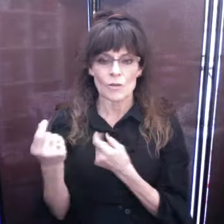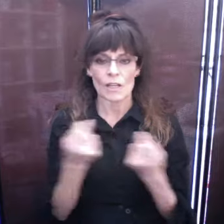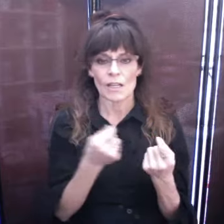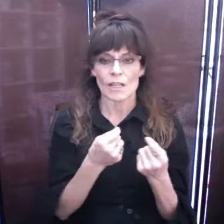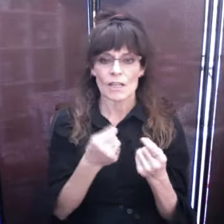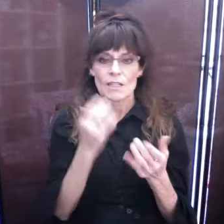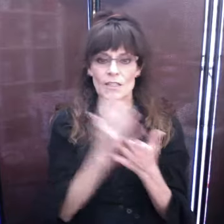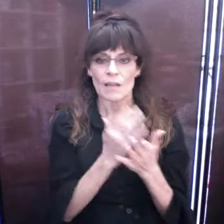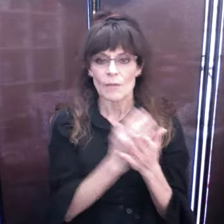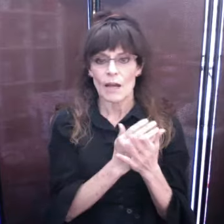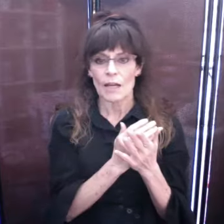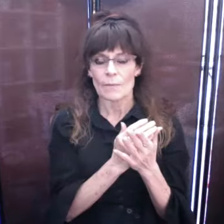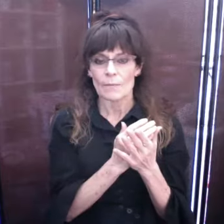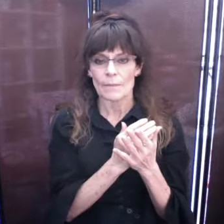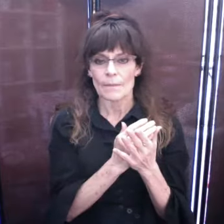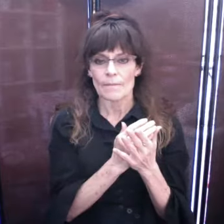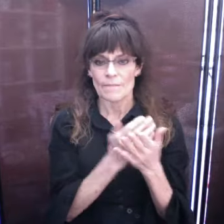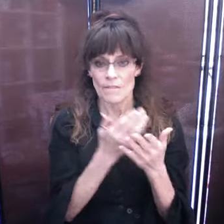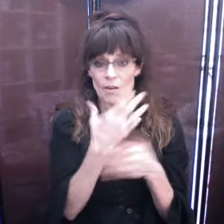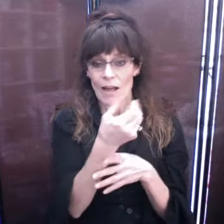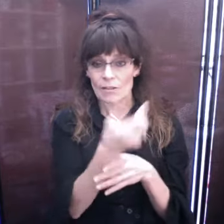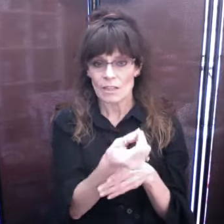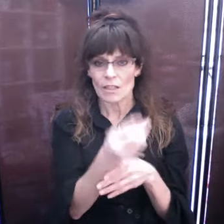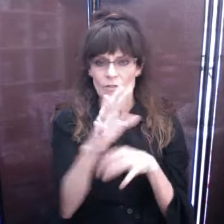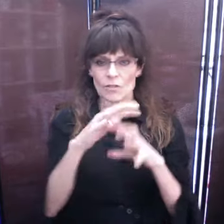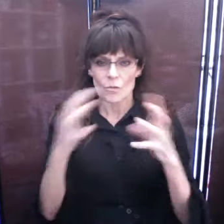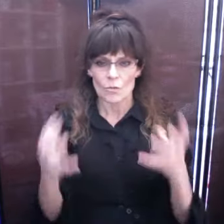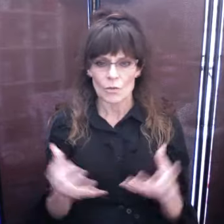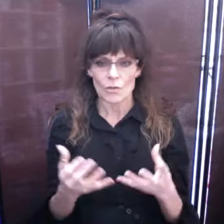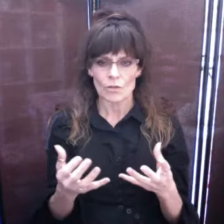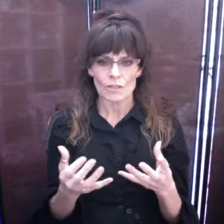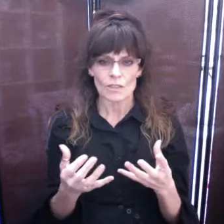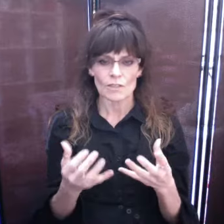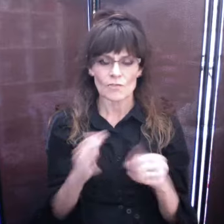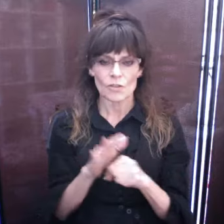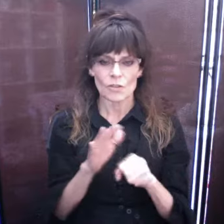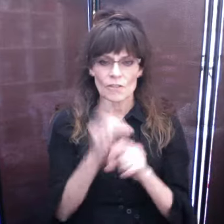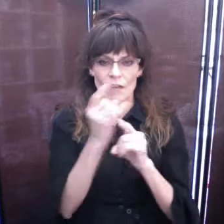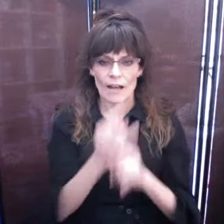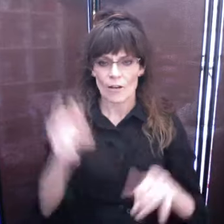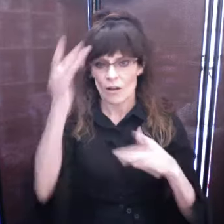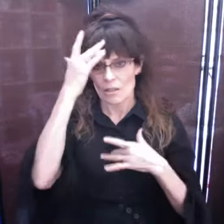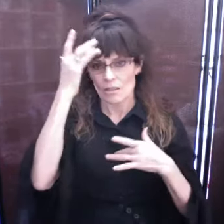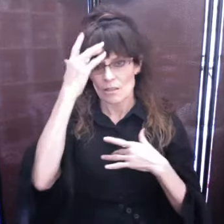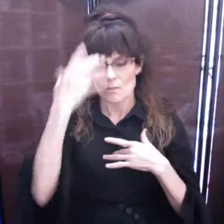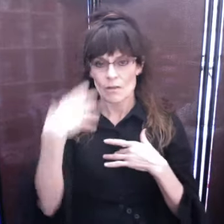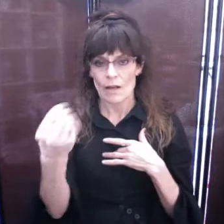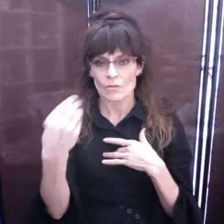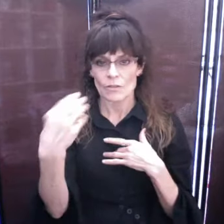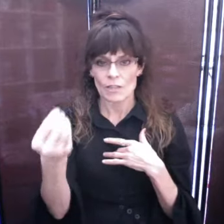Like, they're out there. The world is a freshly stocked pond of alcoholism. They're out there, right? And the cool